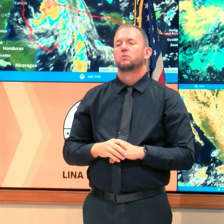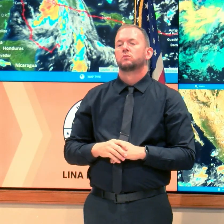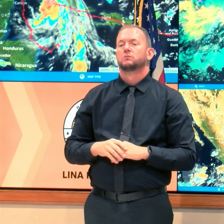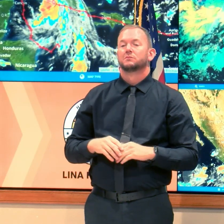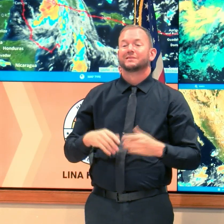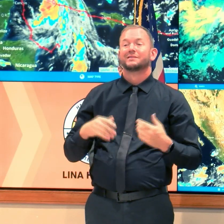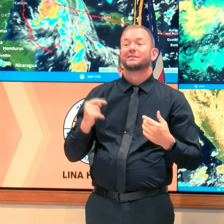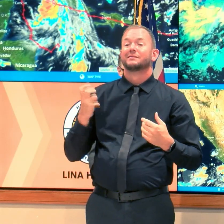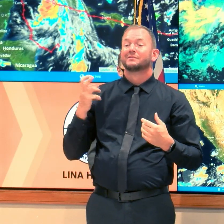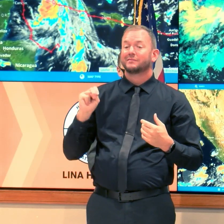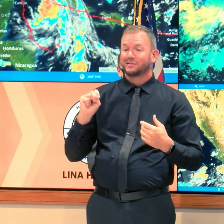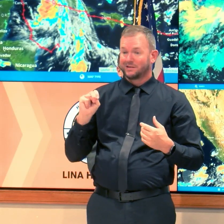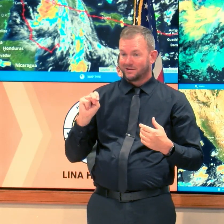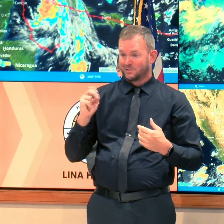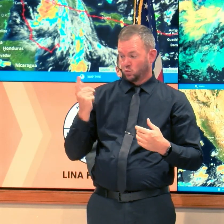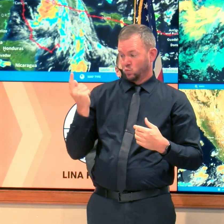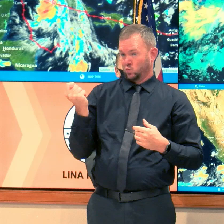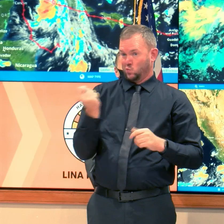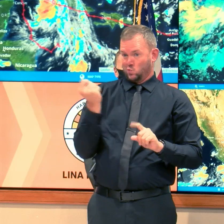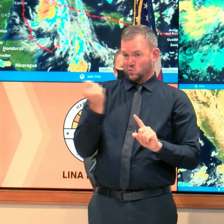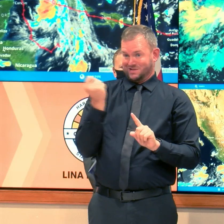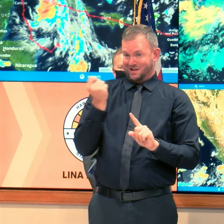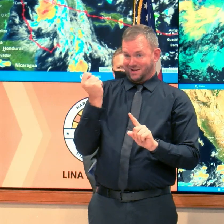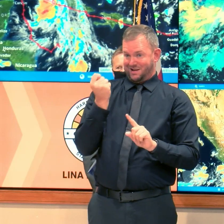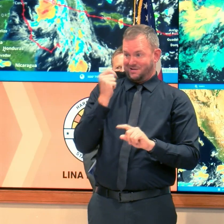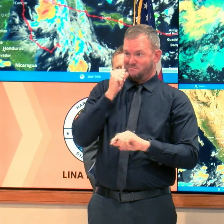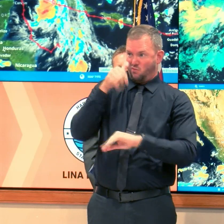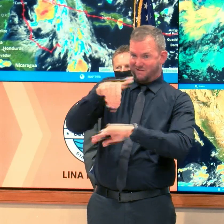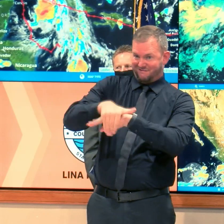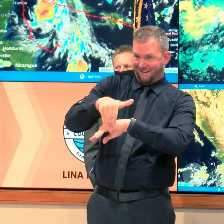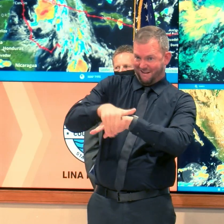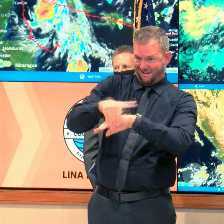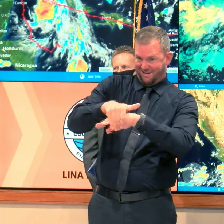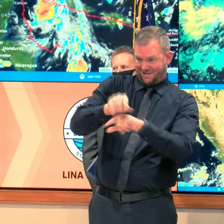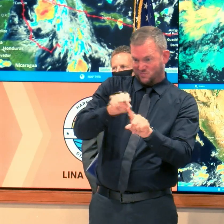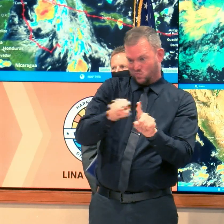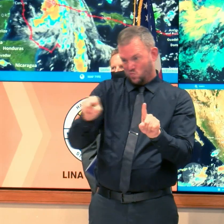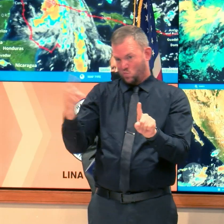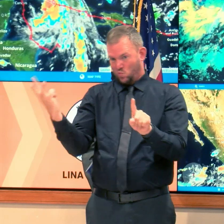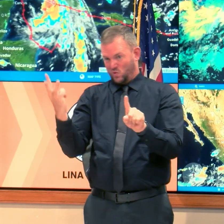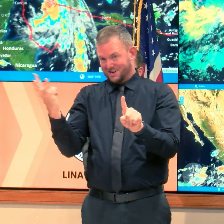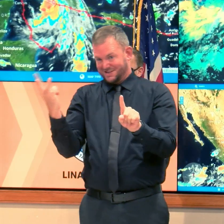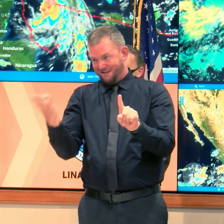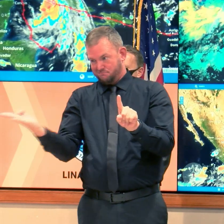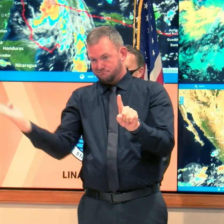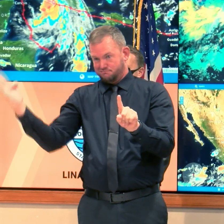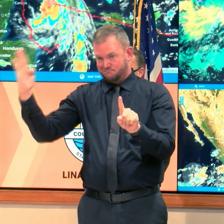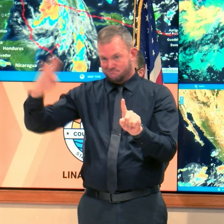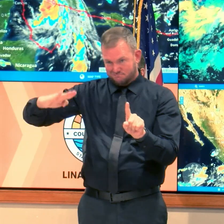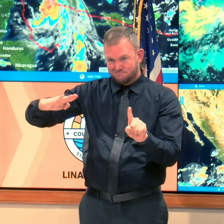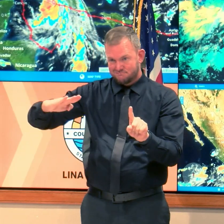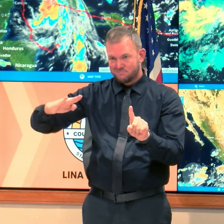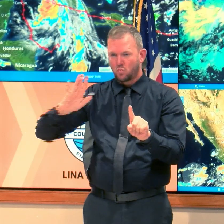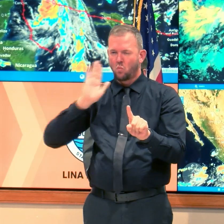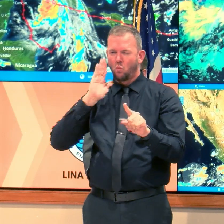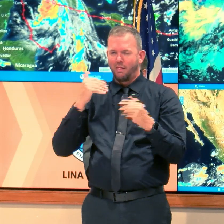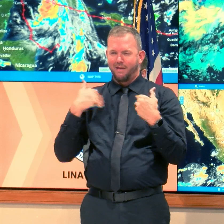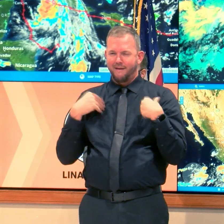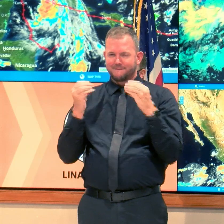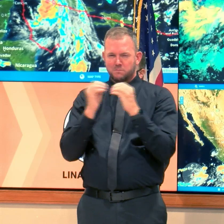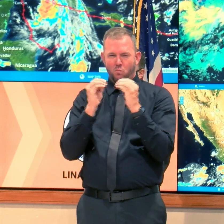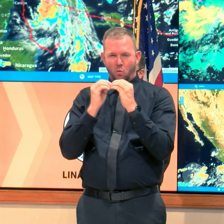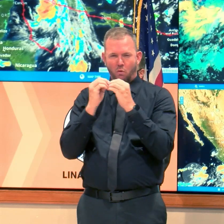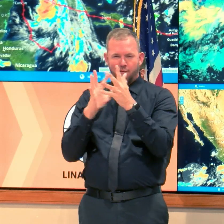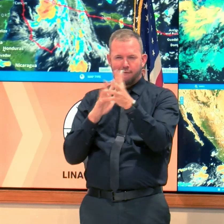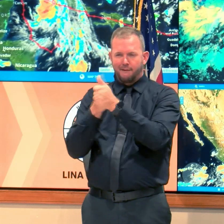example, on Tuesday, going into Wednesday. And you'll get more information about that, but I simply wanted to make people